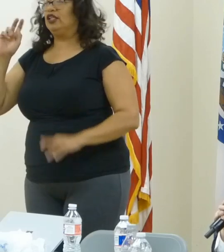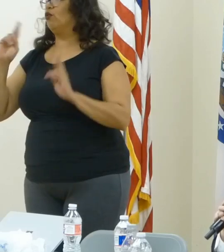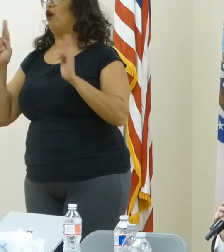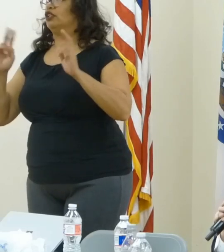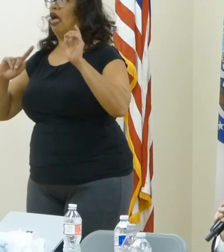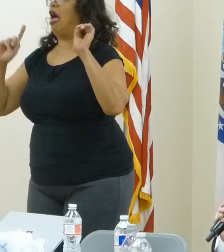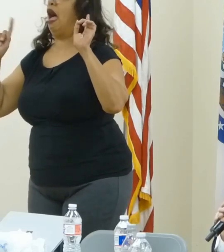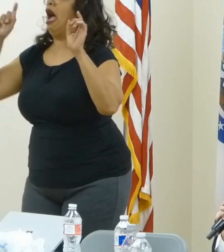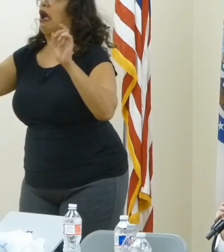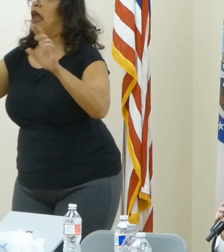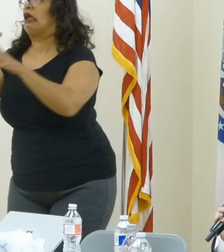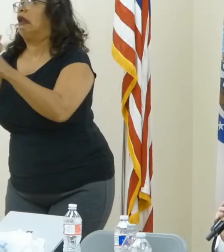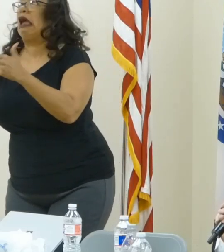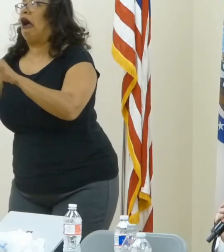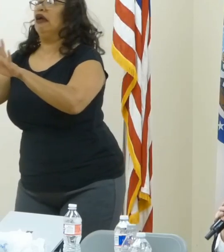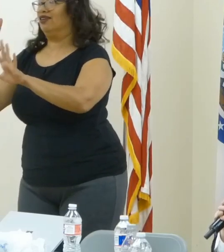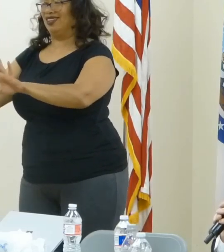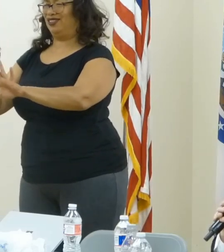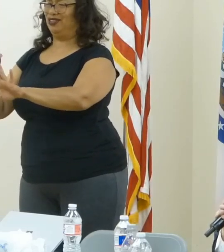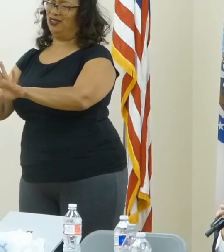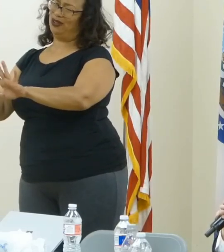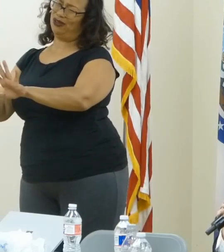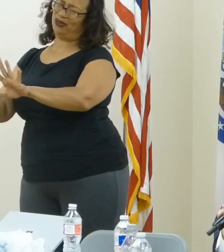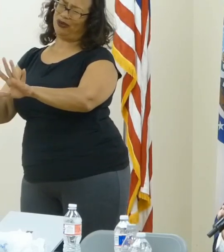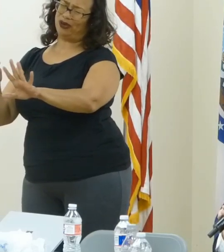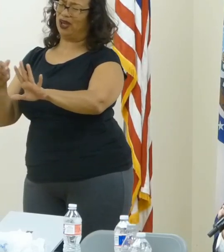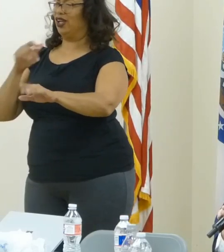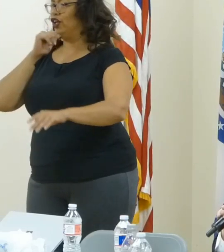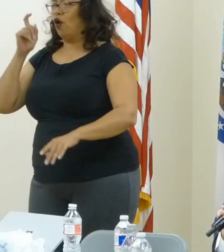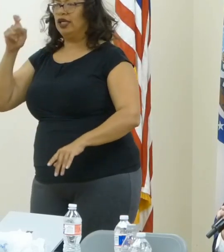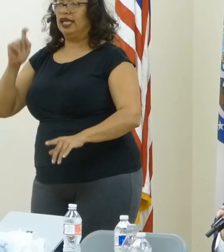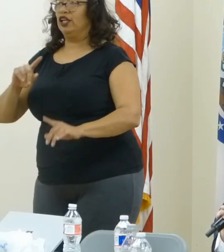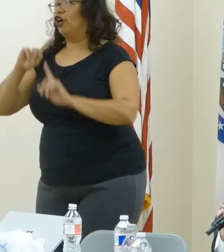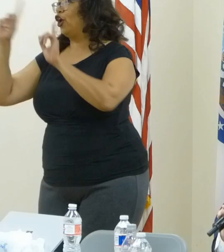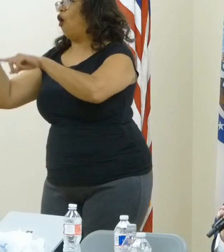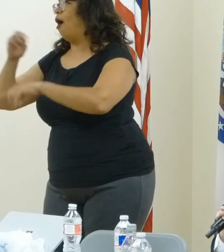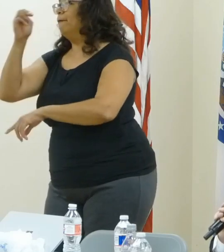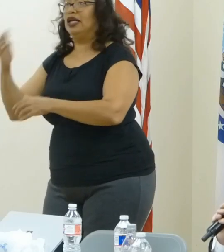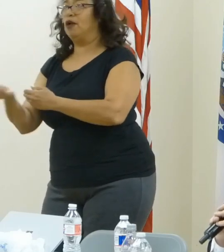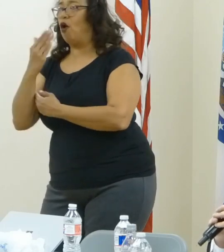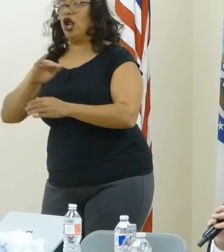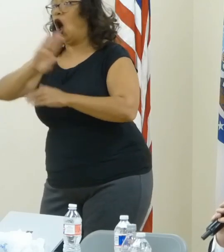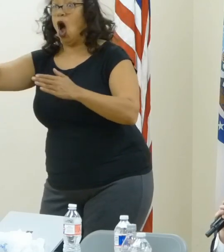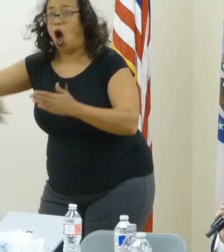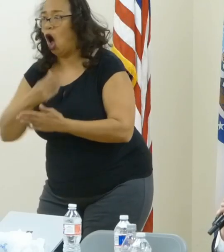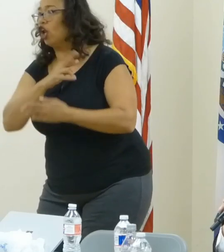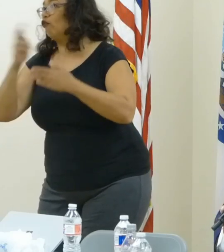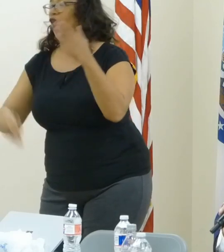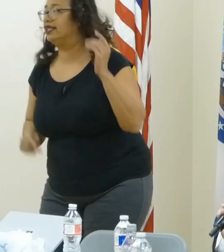and get a compliant license. Not everybody needs to go to the Raytown Bureau on Monday morning, please.